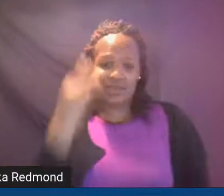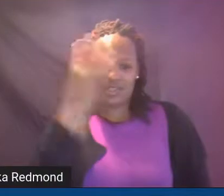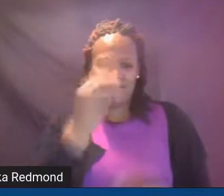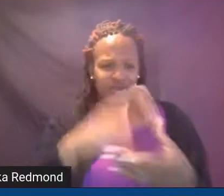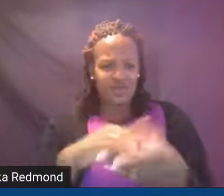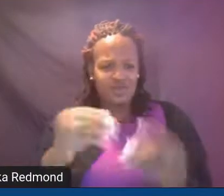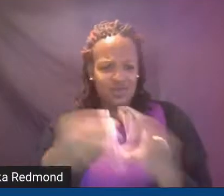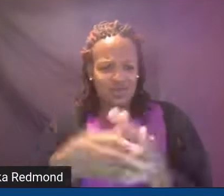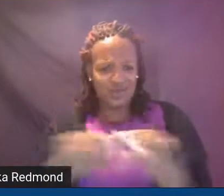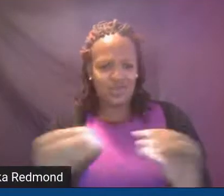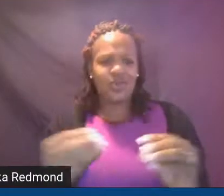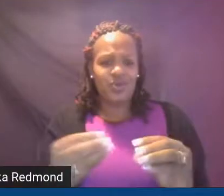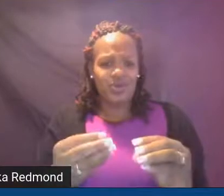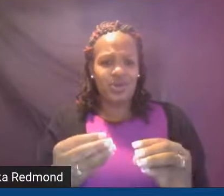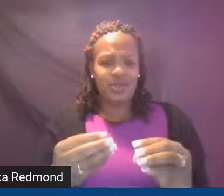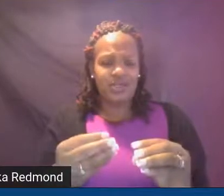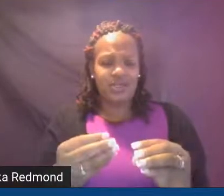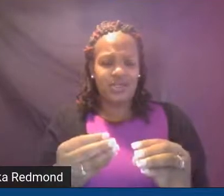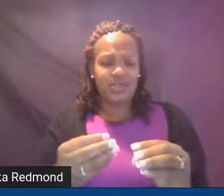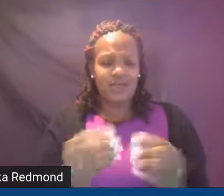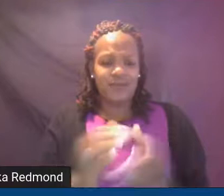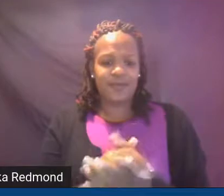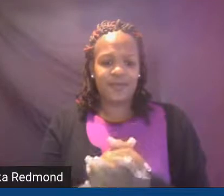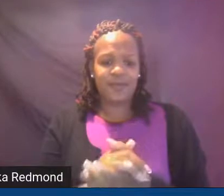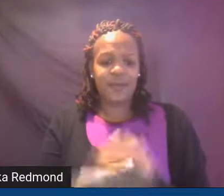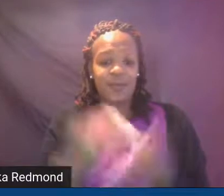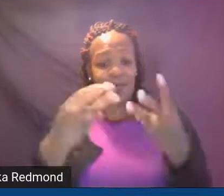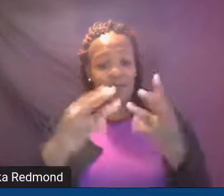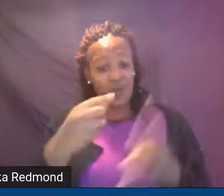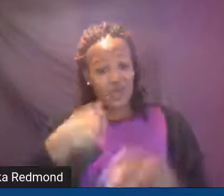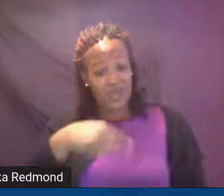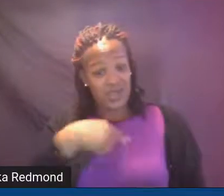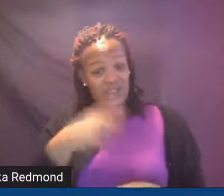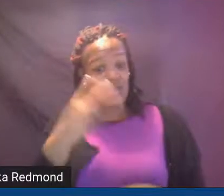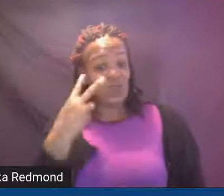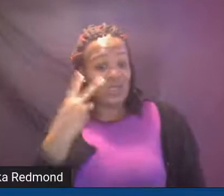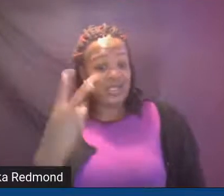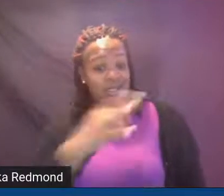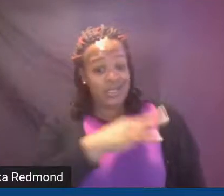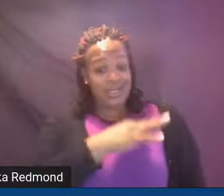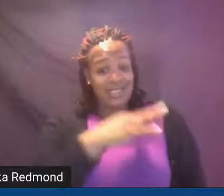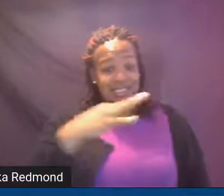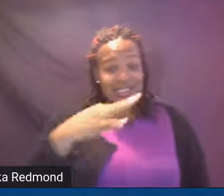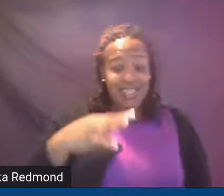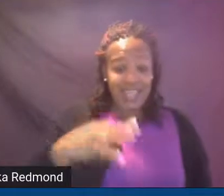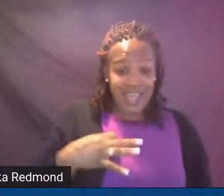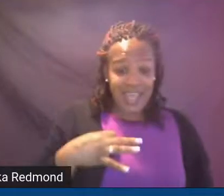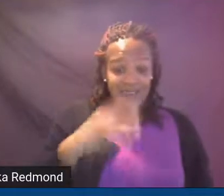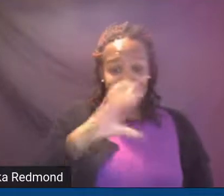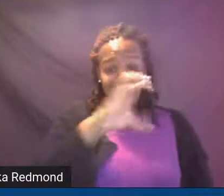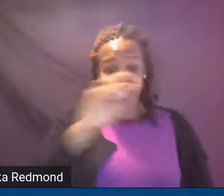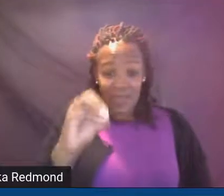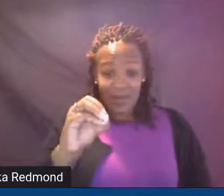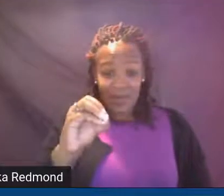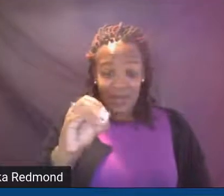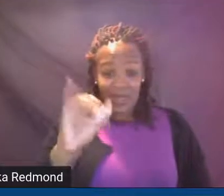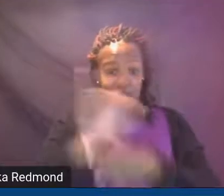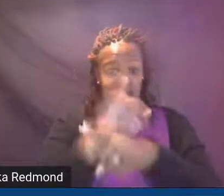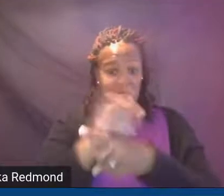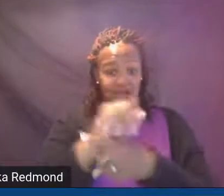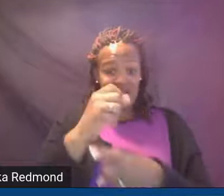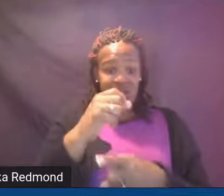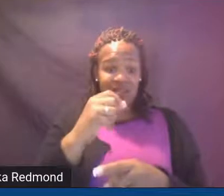And you know, the way we see that as a staffing company and staffing industry, we can make or break. If